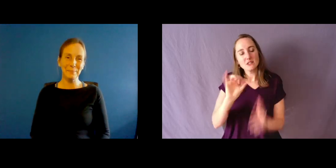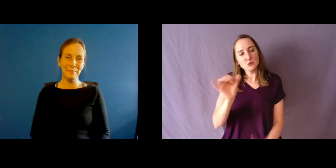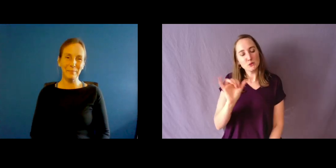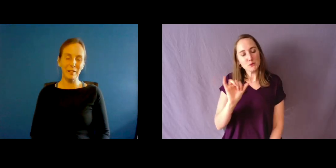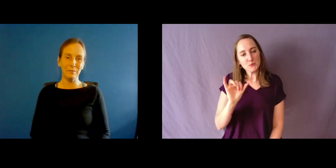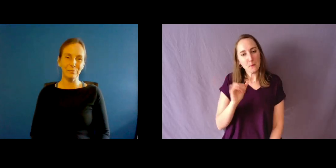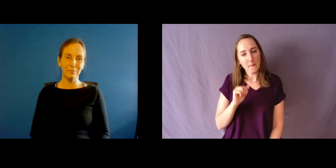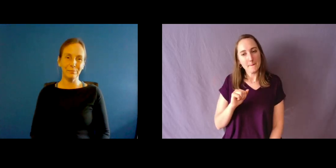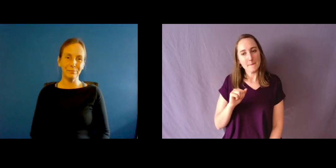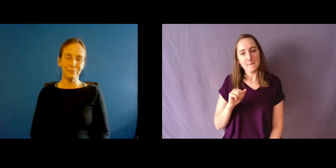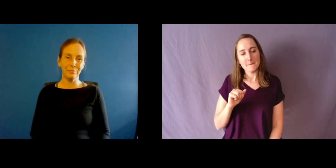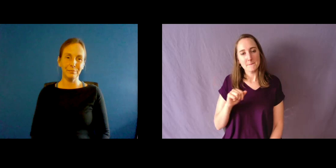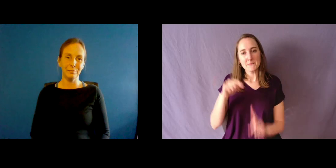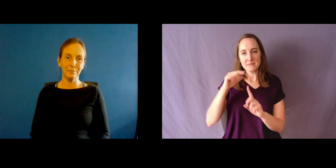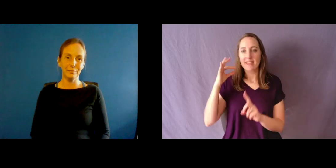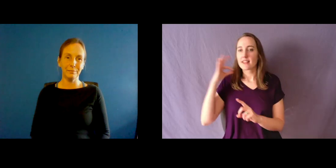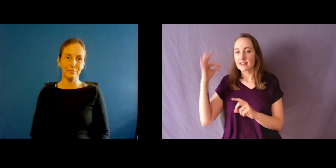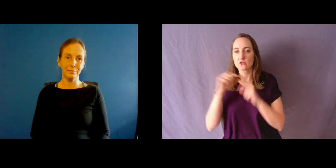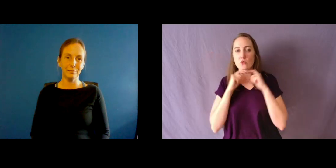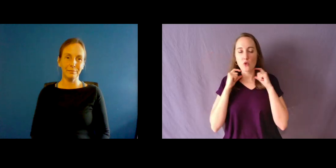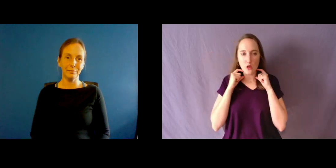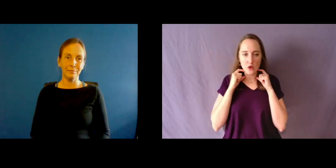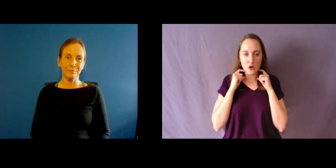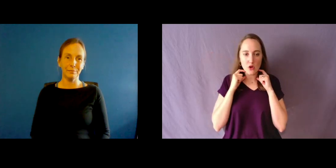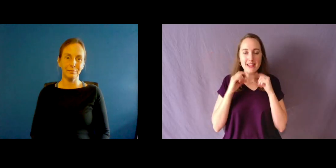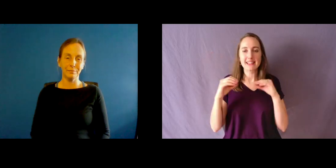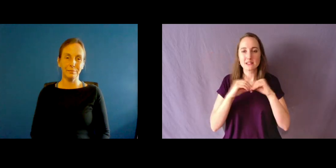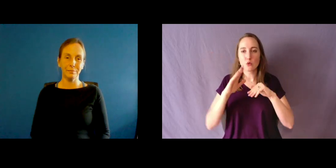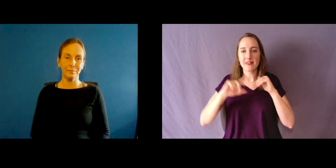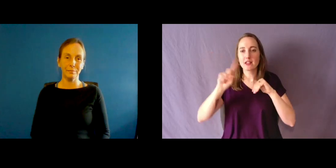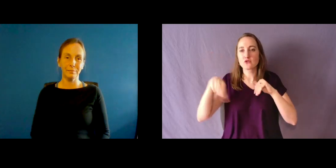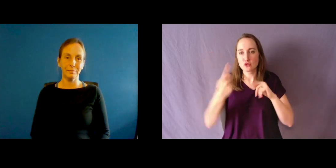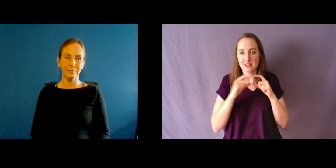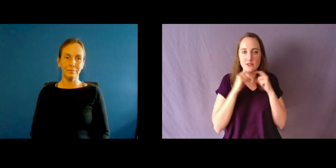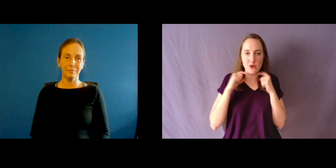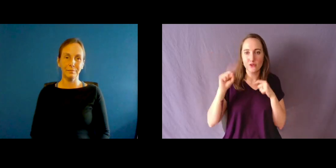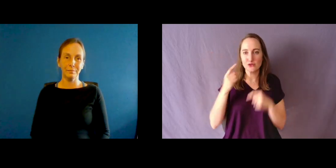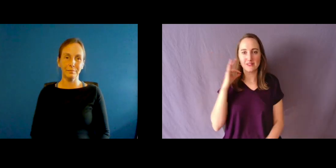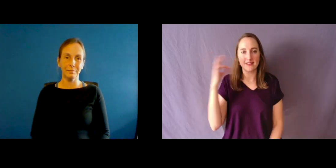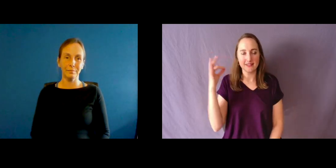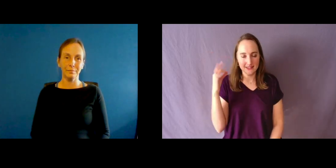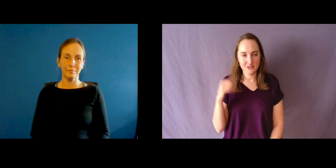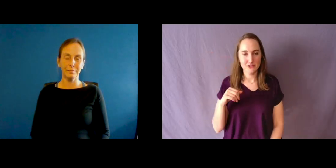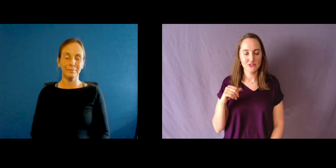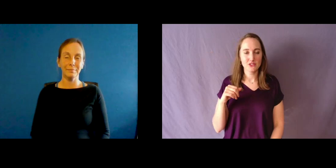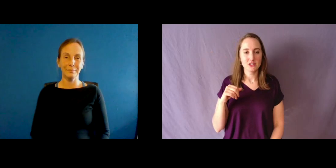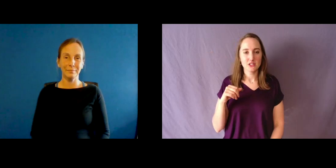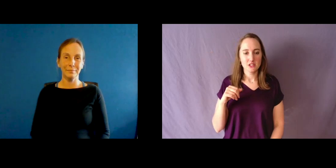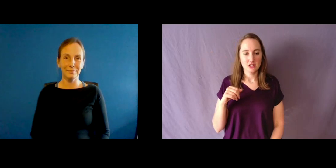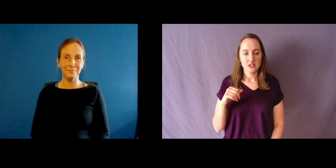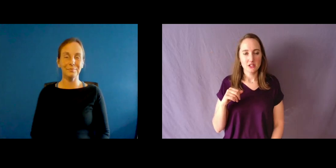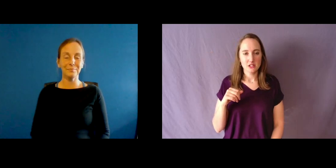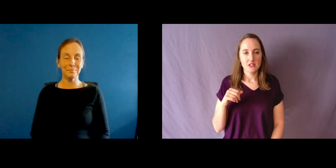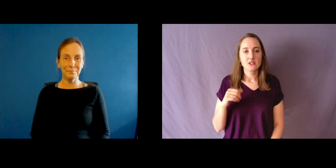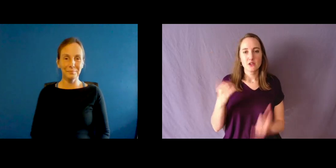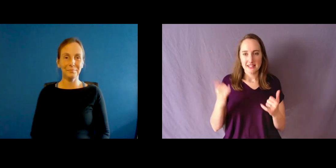is, this leash and this collar is so much more. It's a way to, once the word, the word